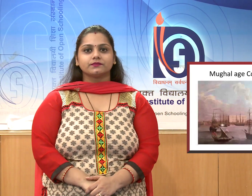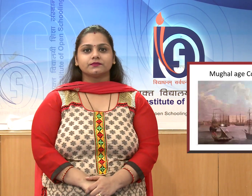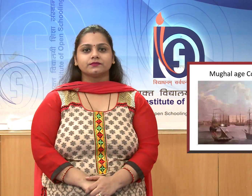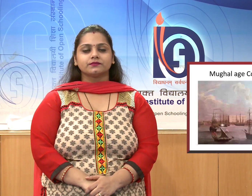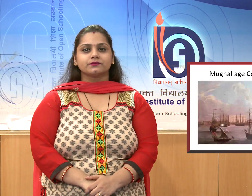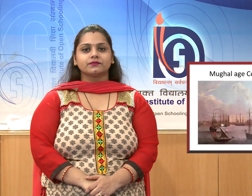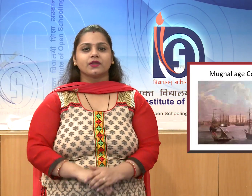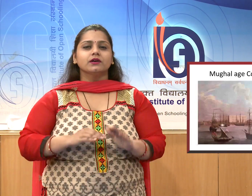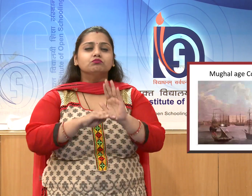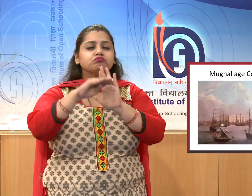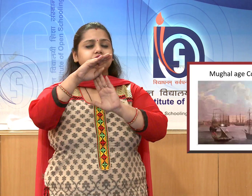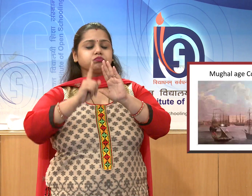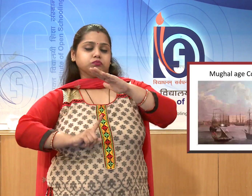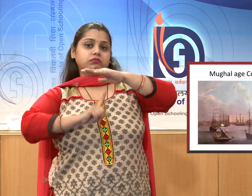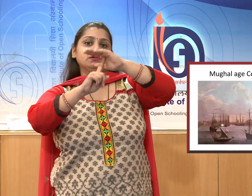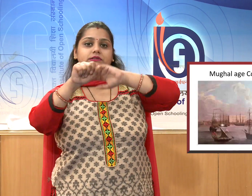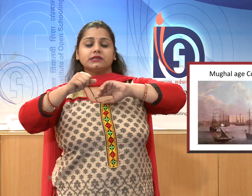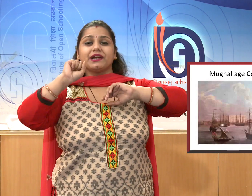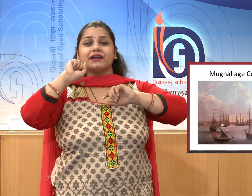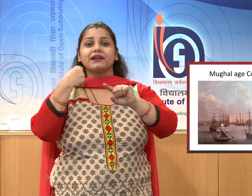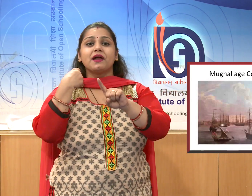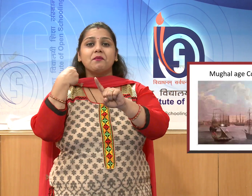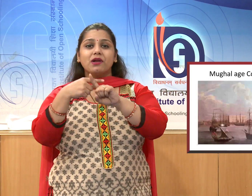were of high standard and integrity.